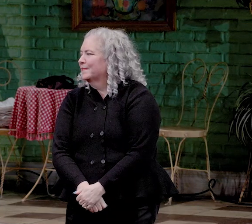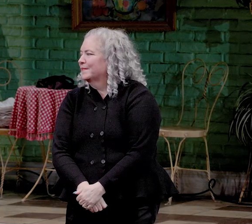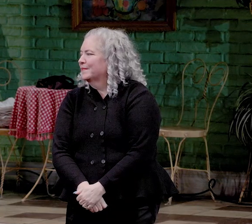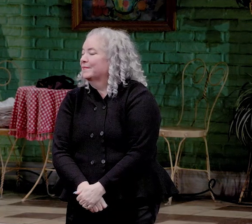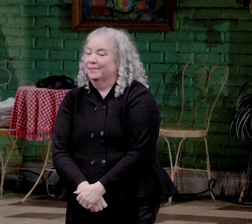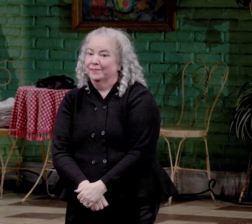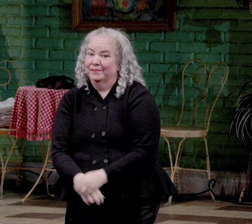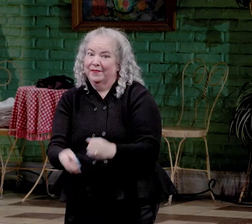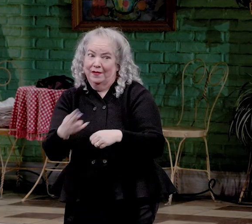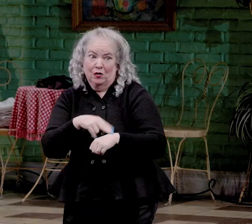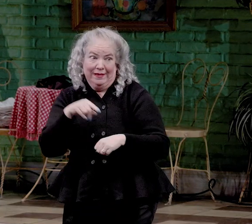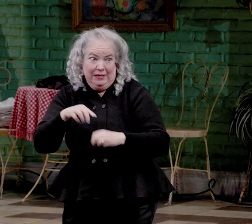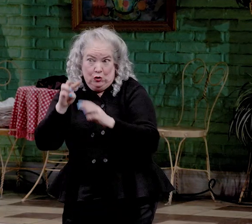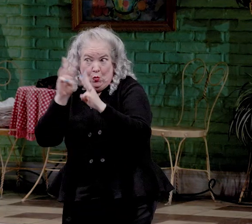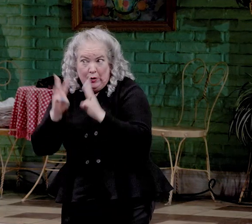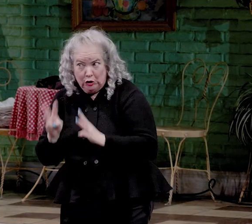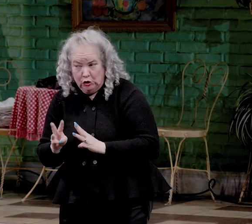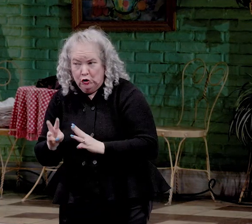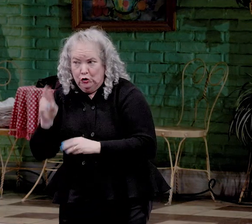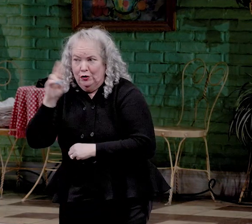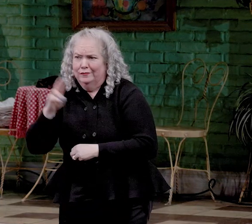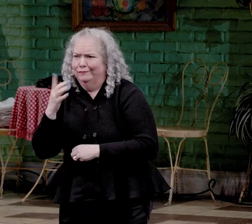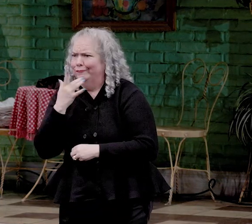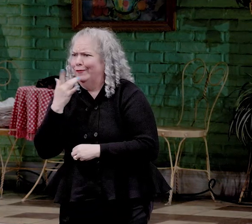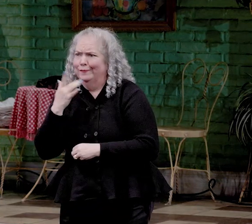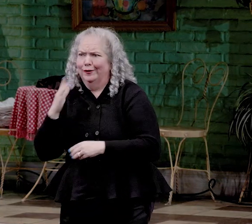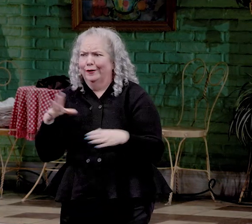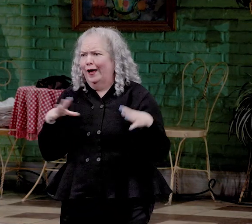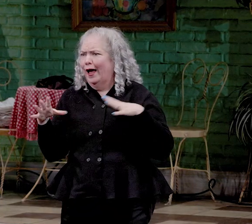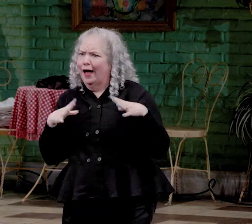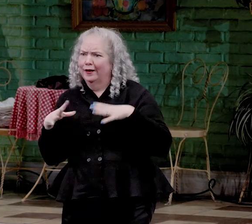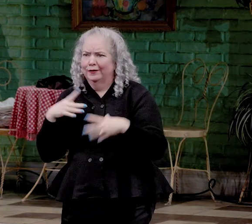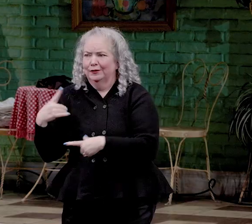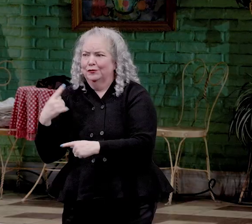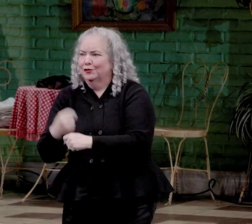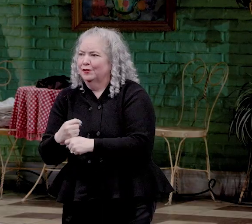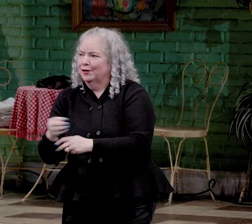And of course, this winter, Rochester's favorite holiday tradition